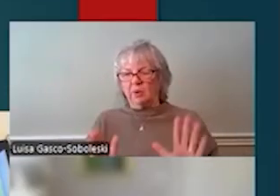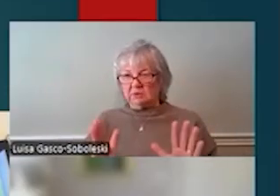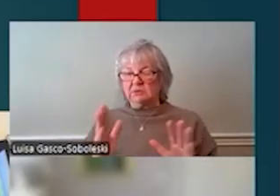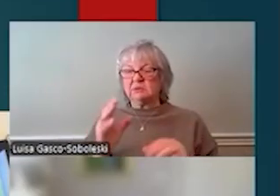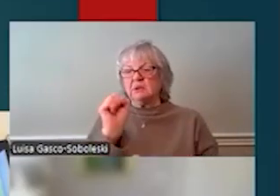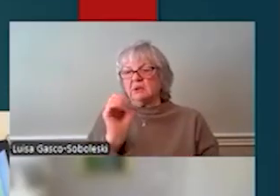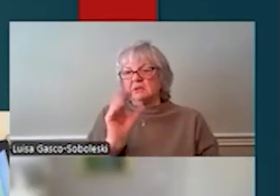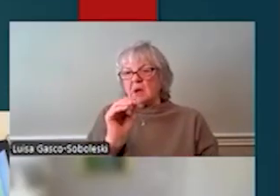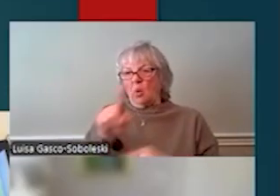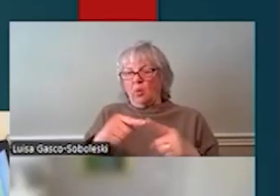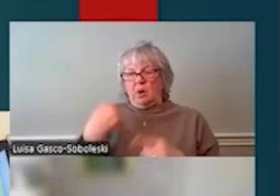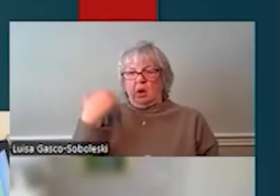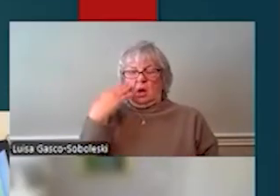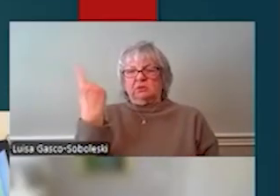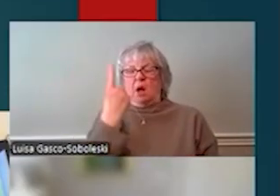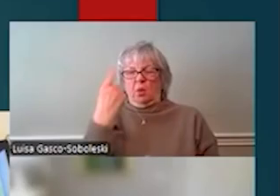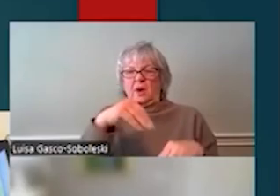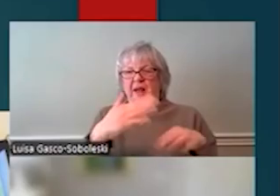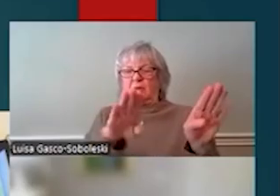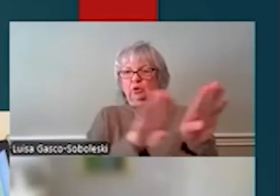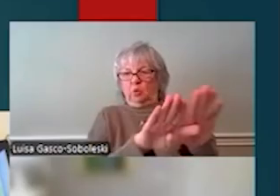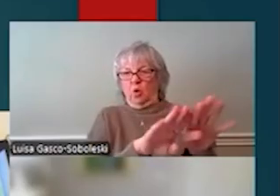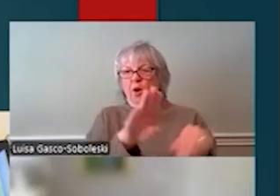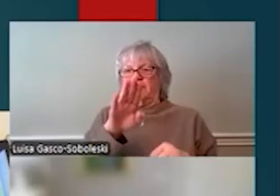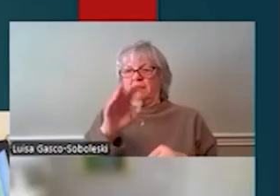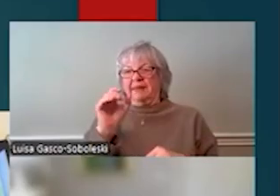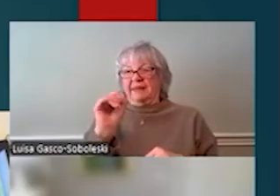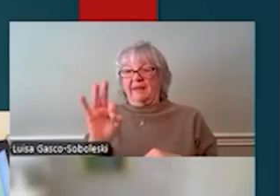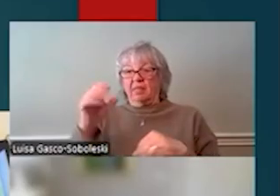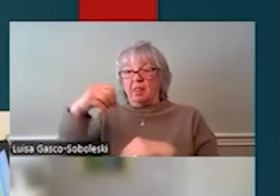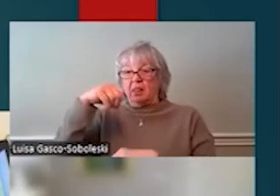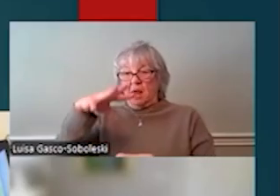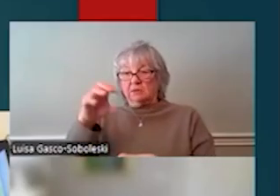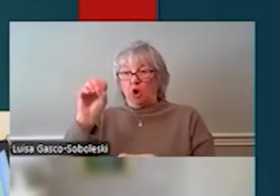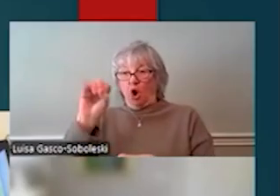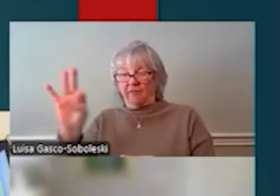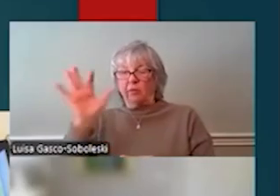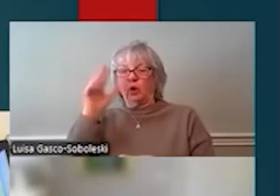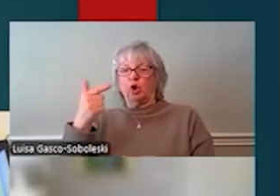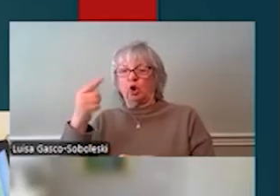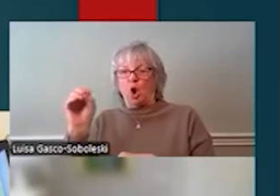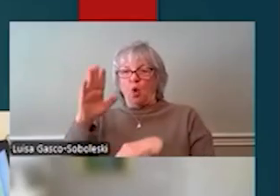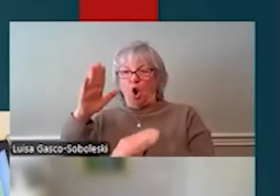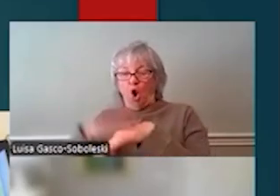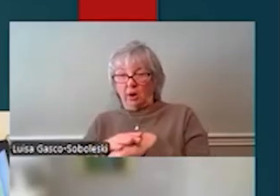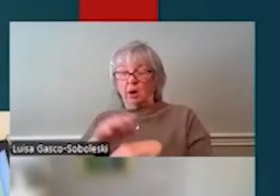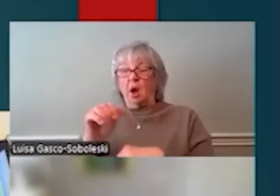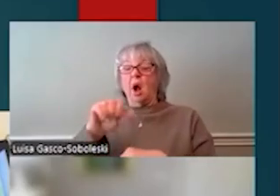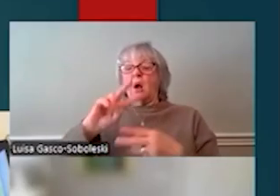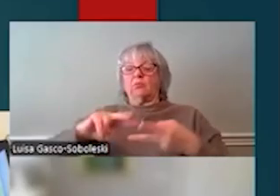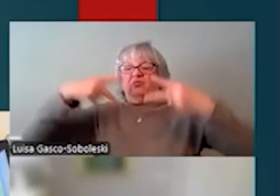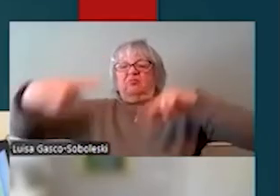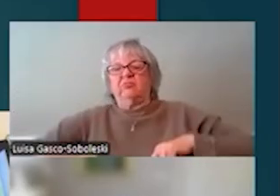able to flash throughout the house when somebody rings the doorbell. So then I know that somebody is outside. And if the lights are